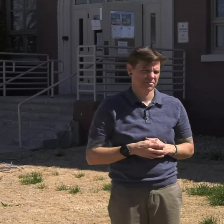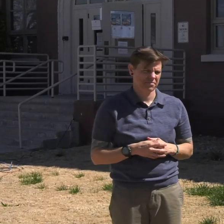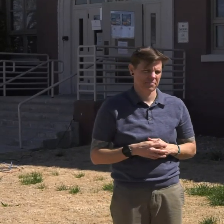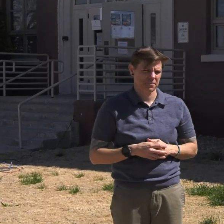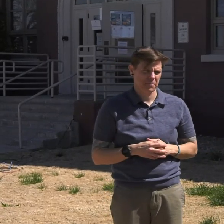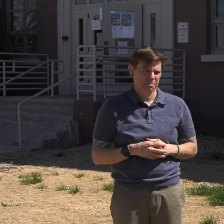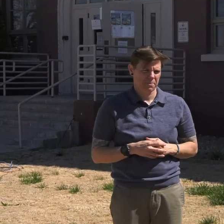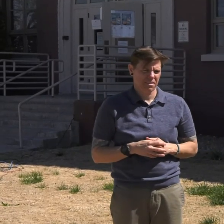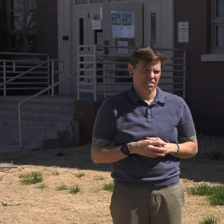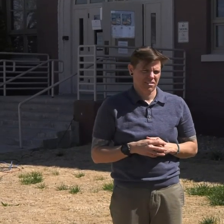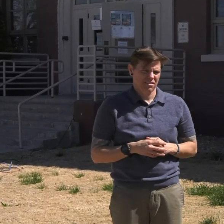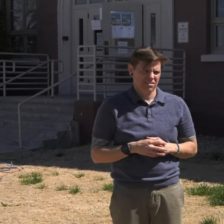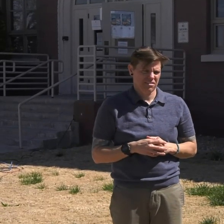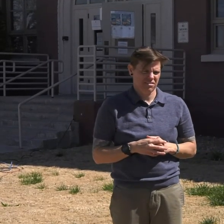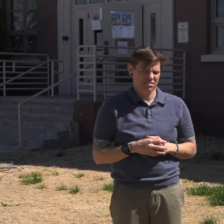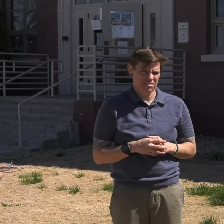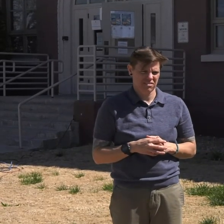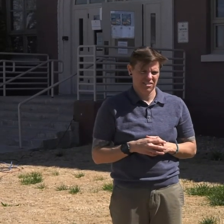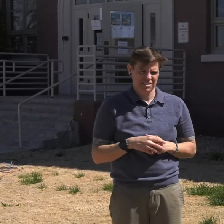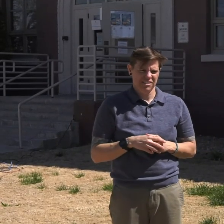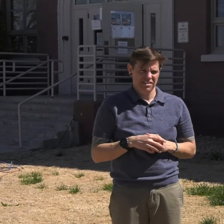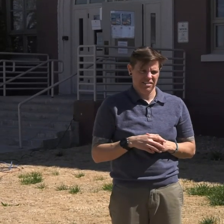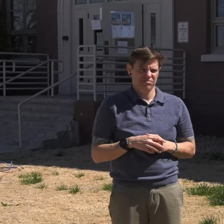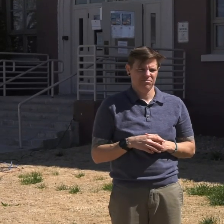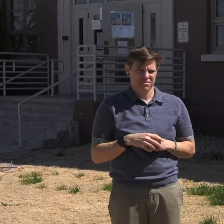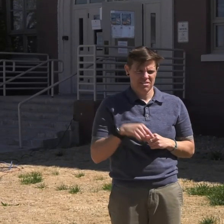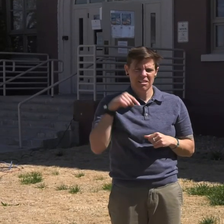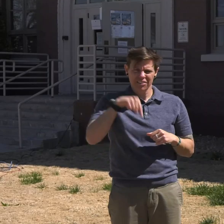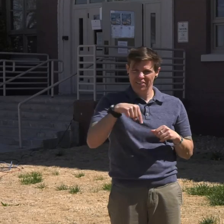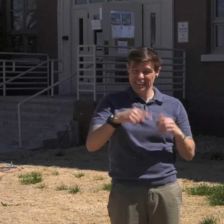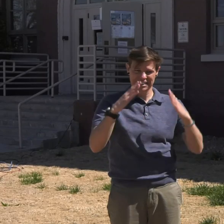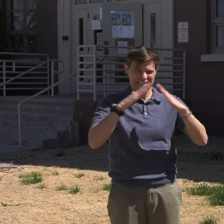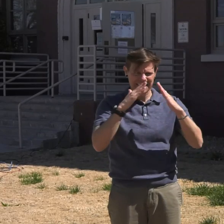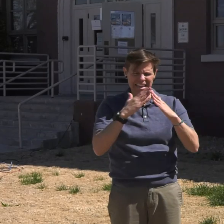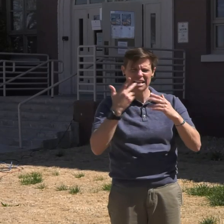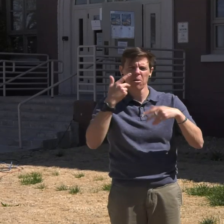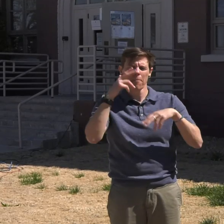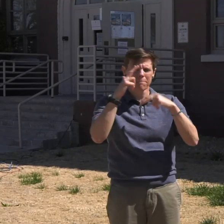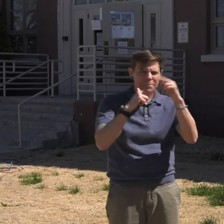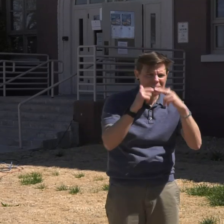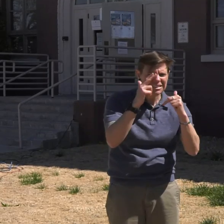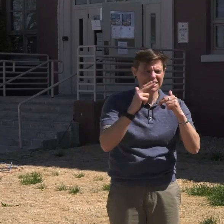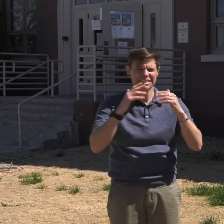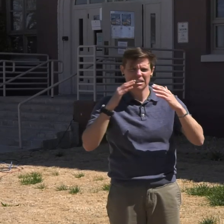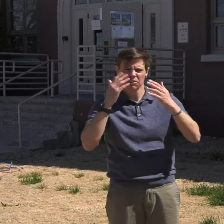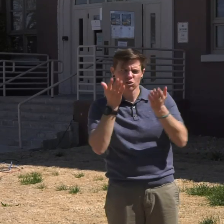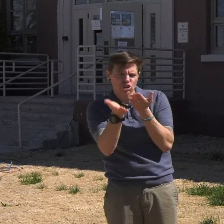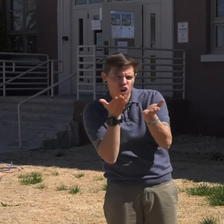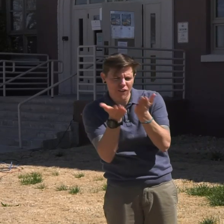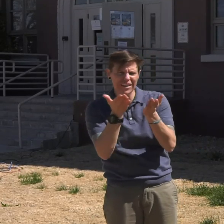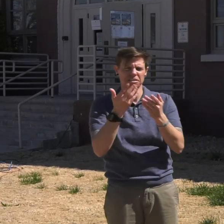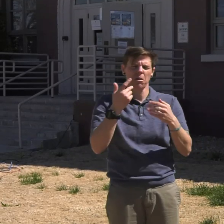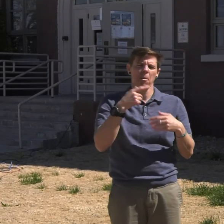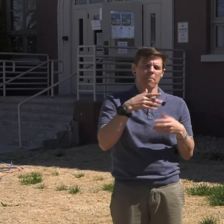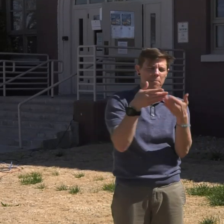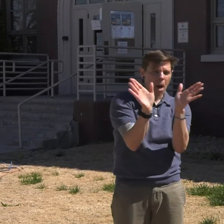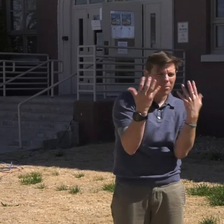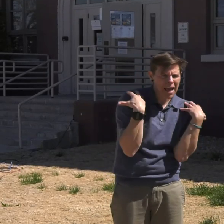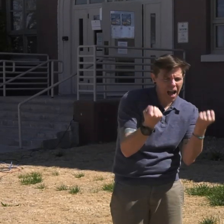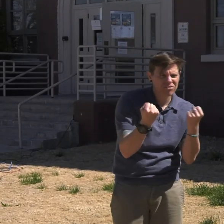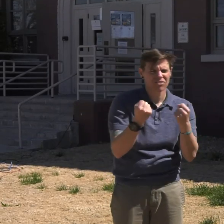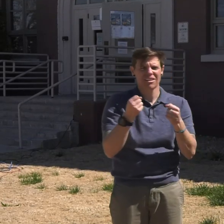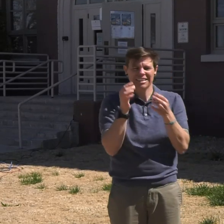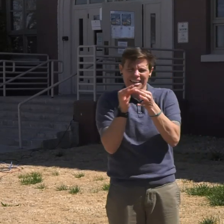Our city is continuing to adapt our buildings, programs, and services to protect public health and also to maintain essential